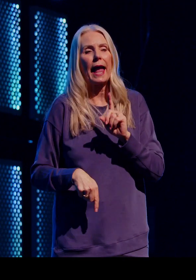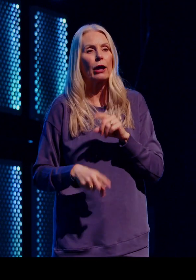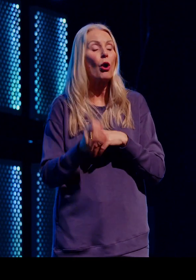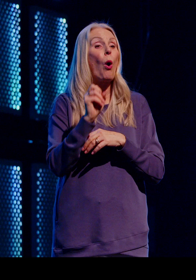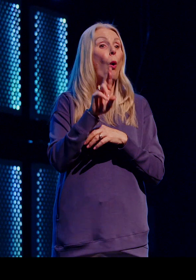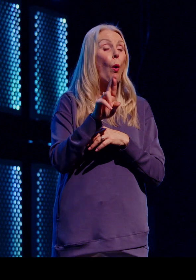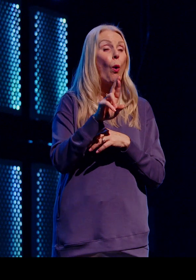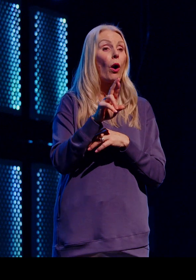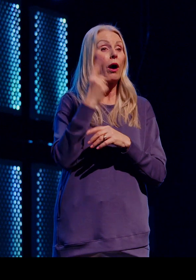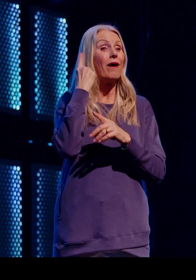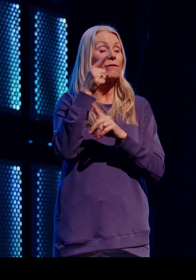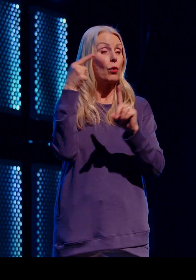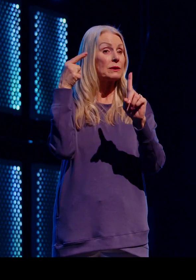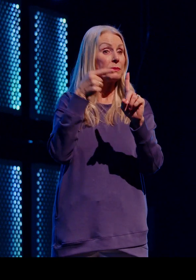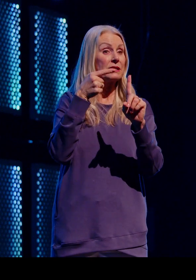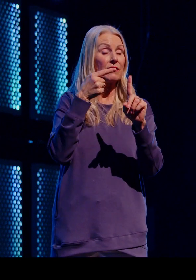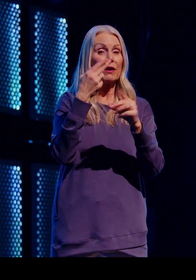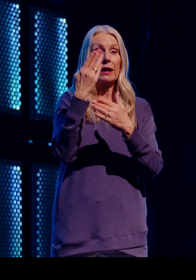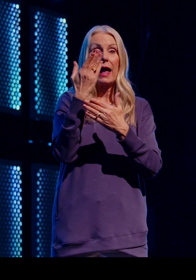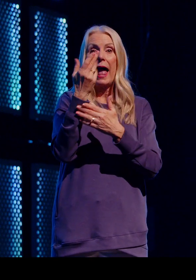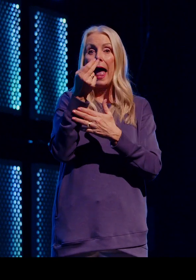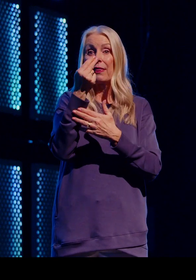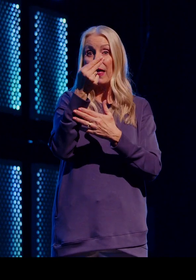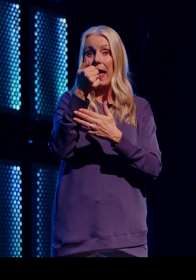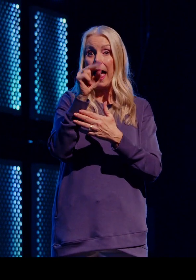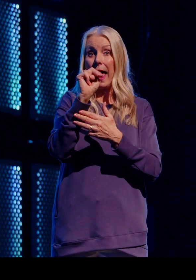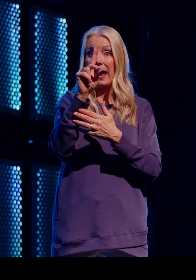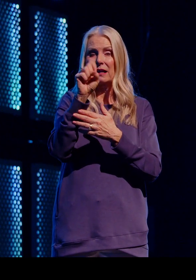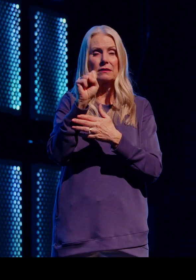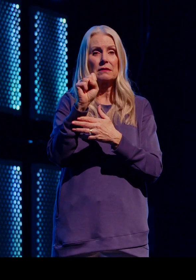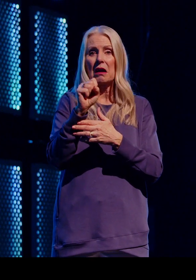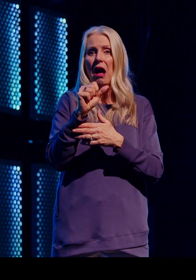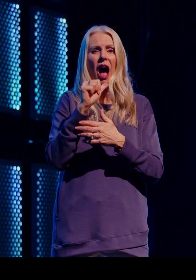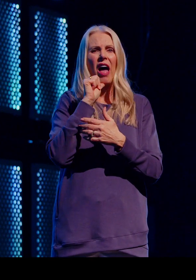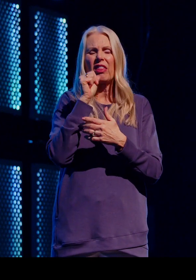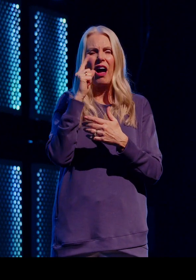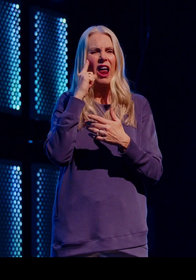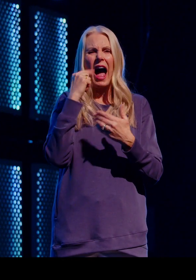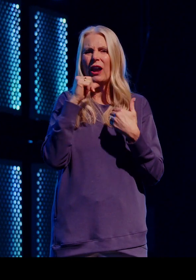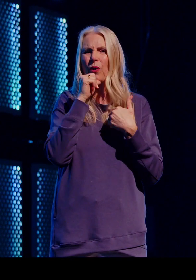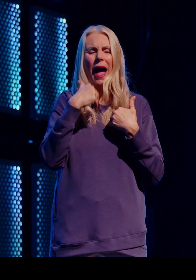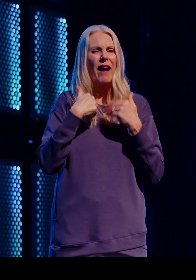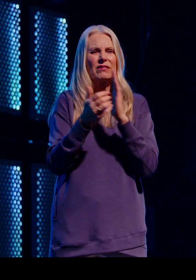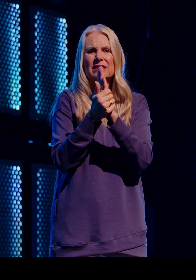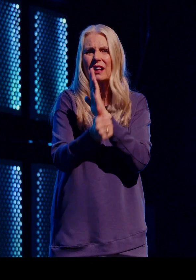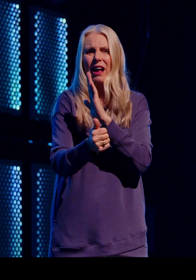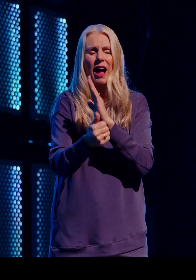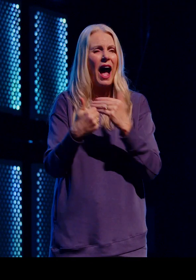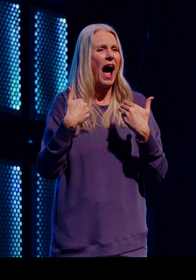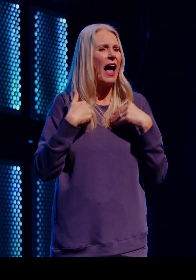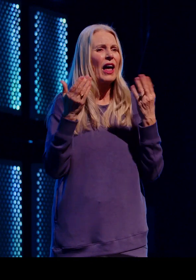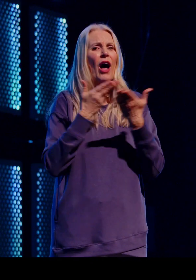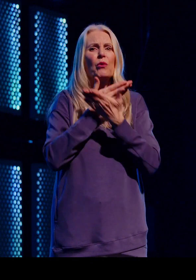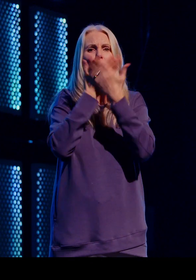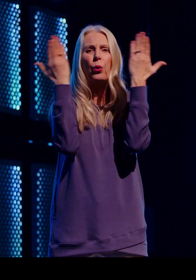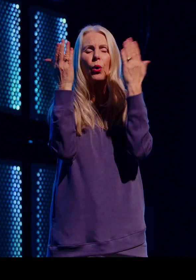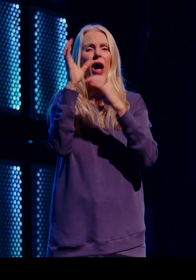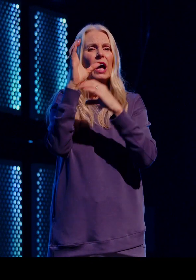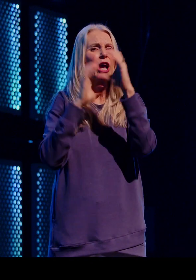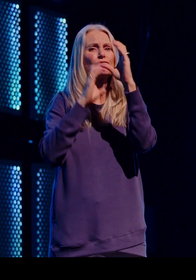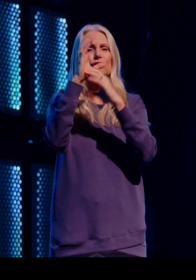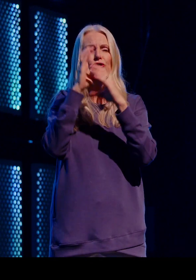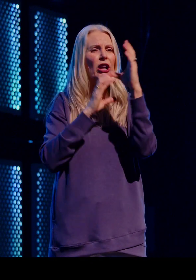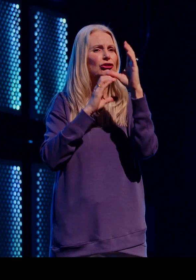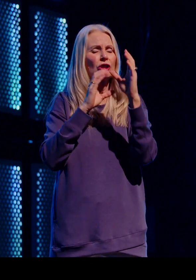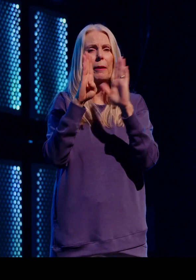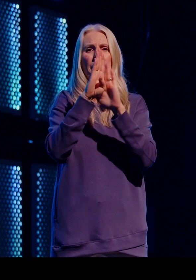hands specifically, that I didn't really have the skill set that they needed to be useful. I don't really have a construction background. I think I can work a screw gun, and that's